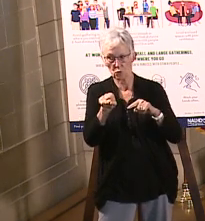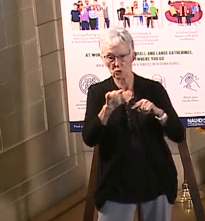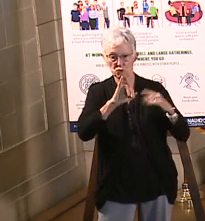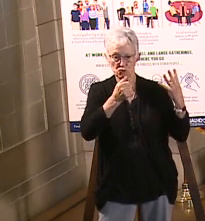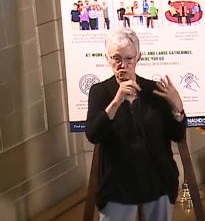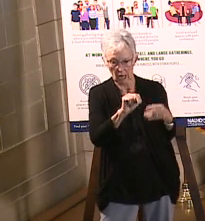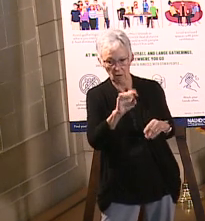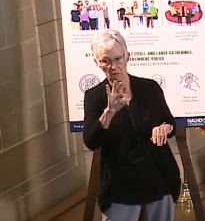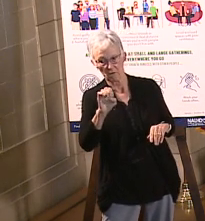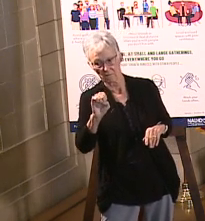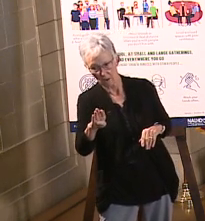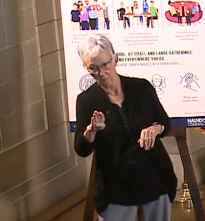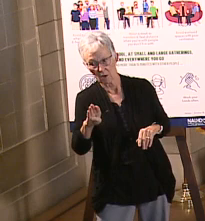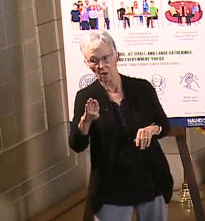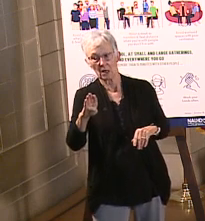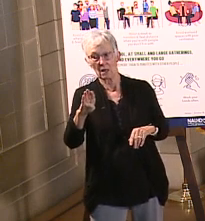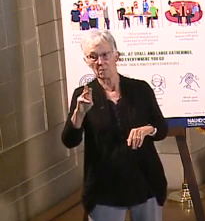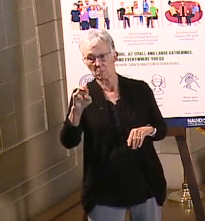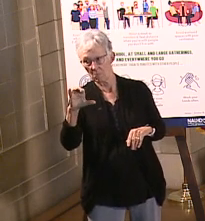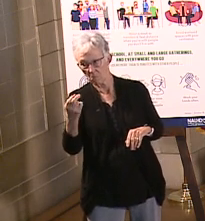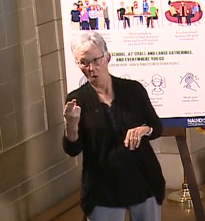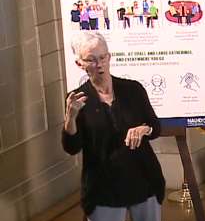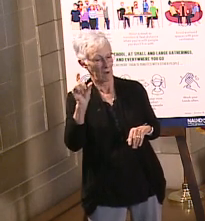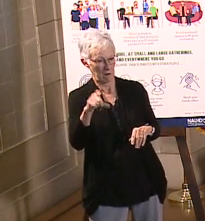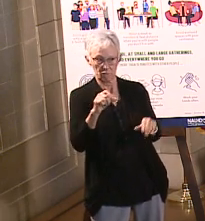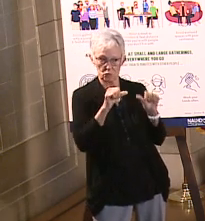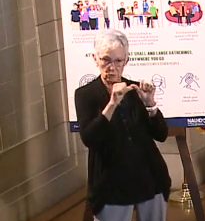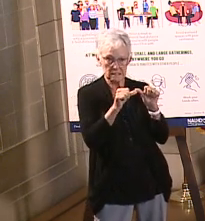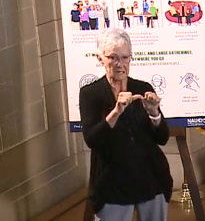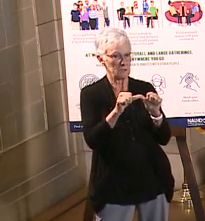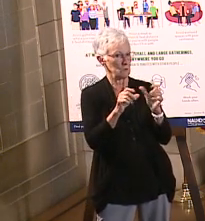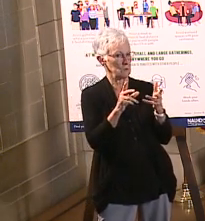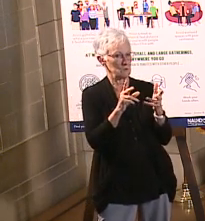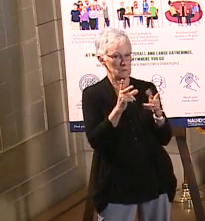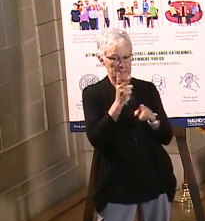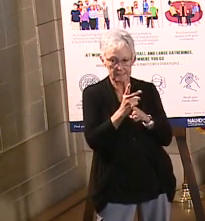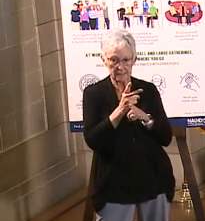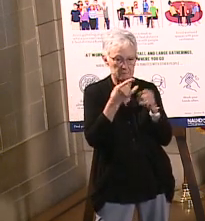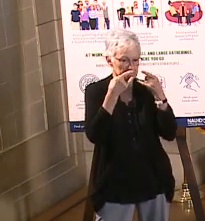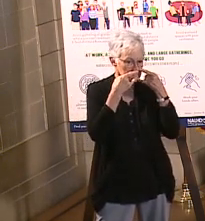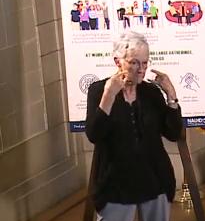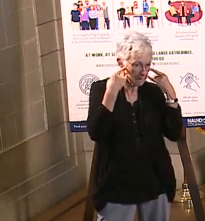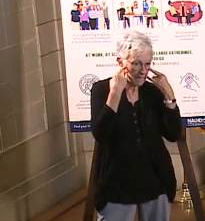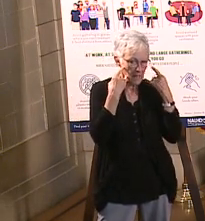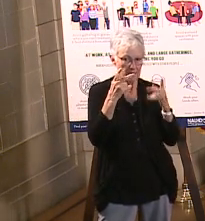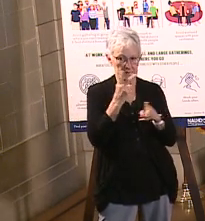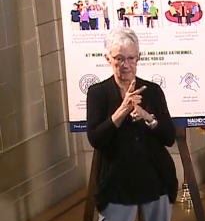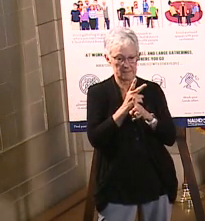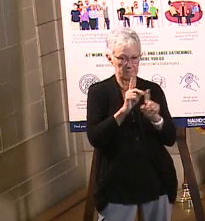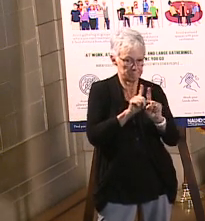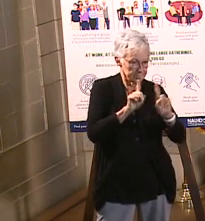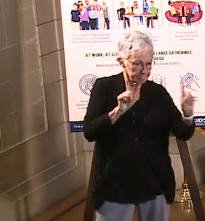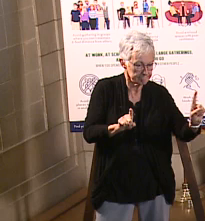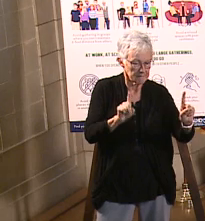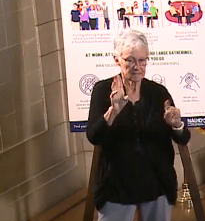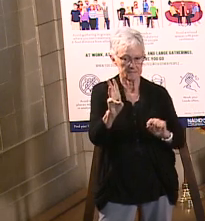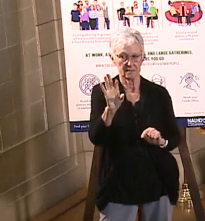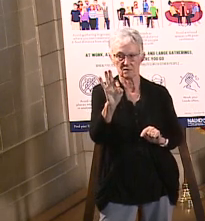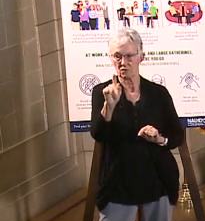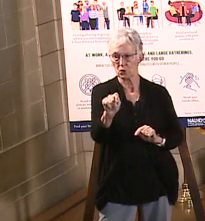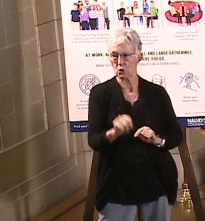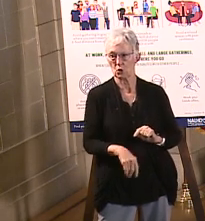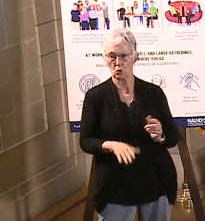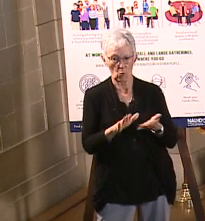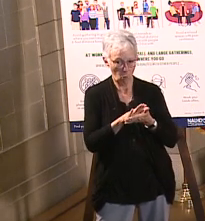need to continue to remember all the things we need to do about watching our distance, keeping that 6 foot between you and other people, washing your hands often for